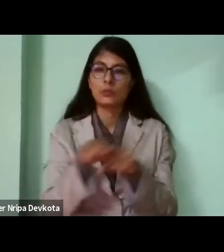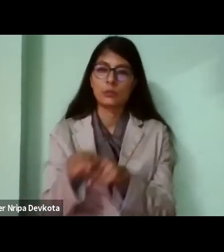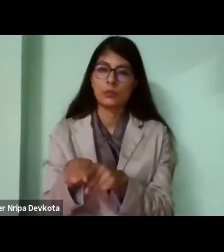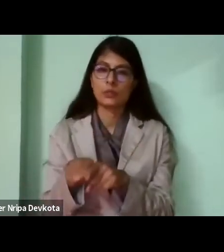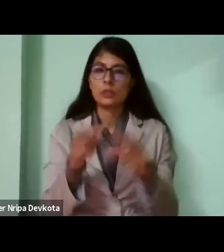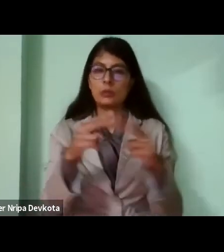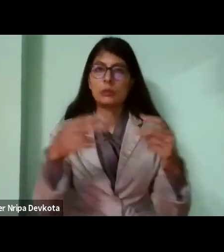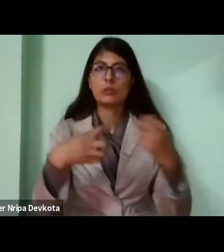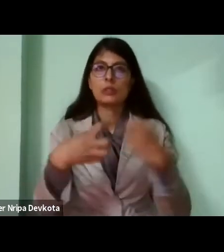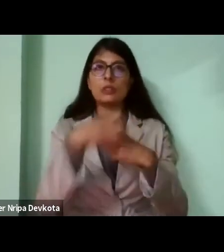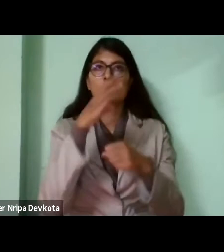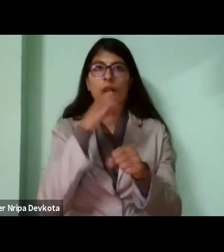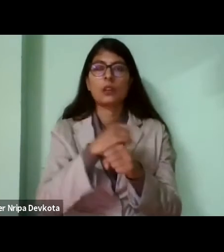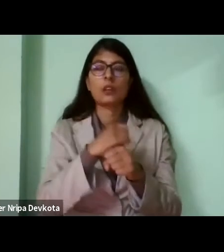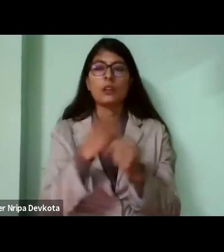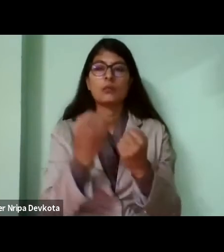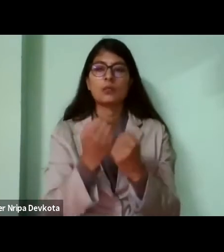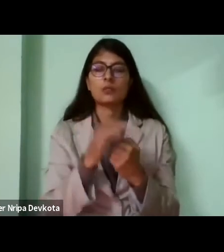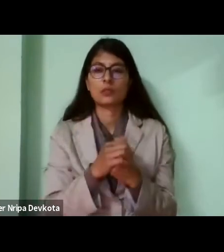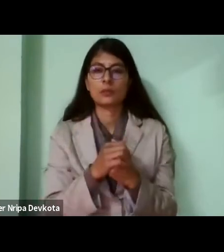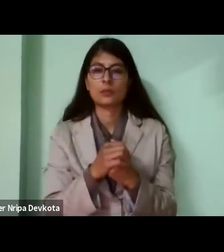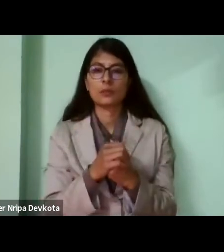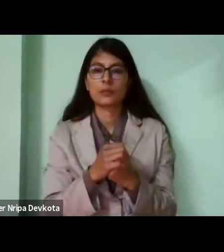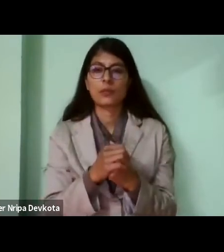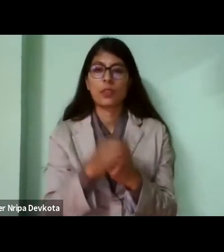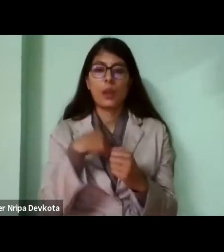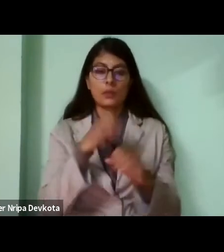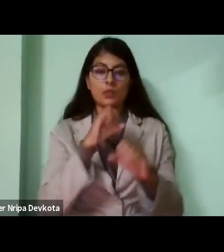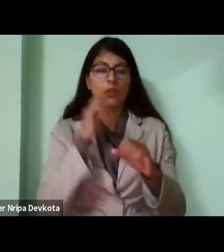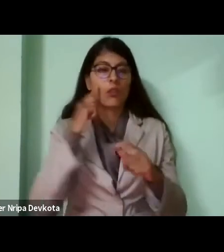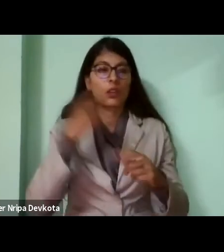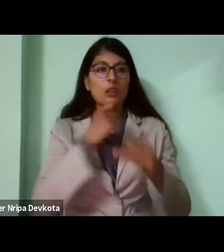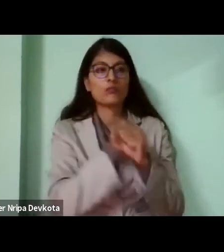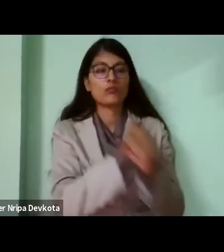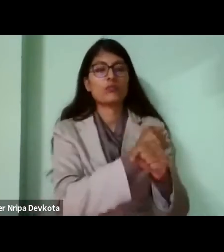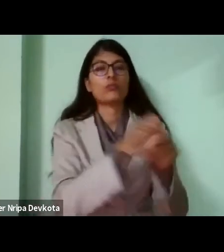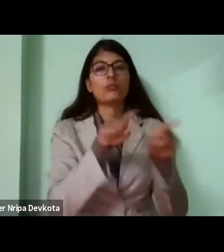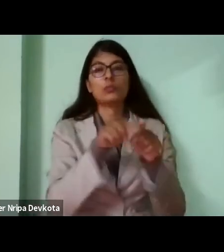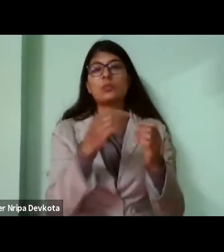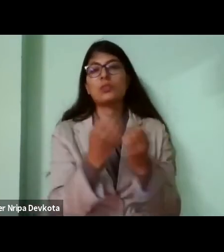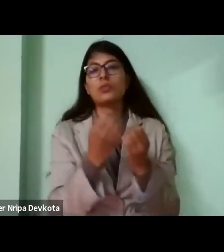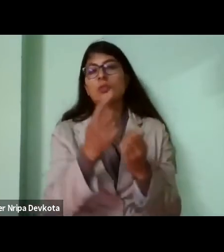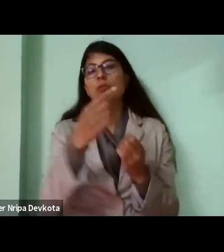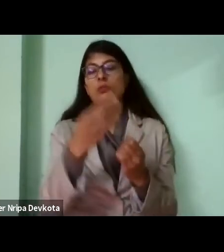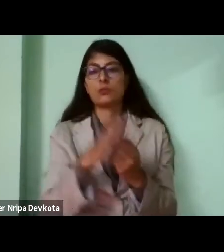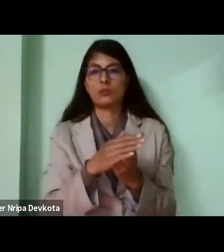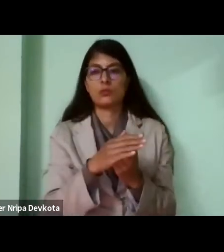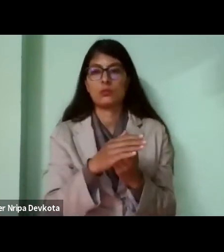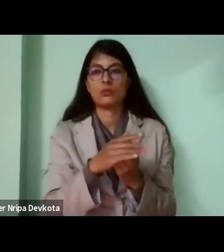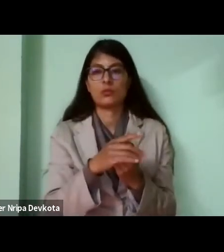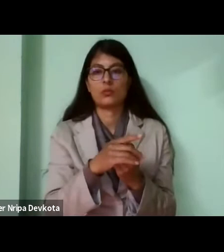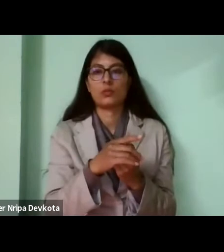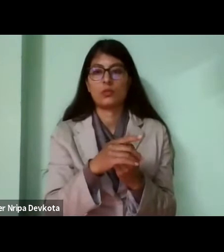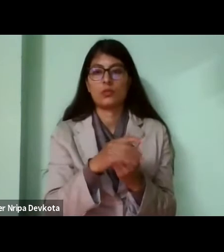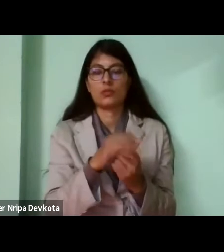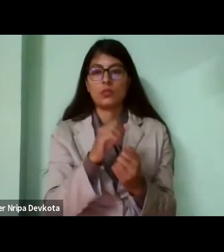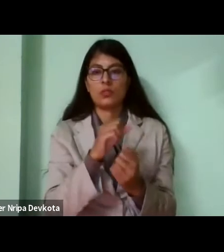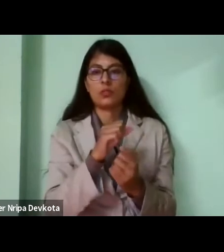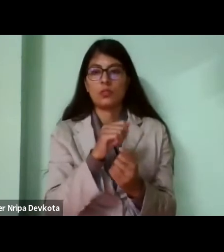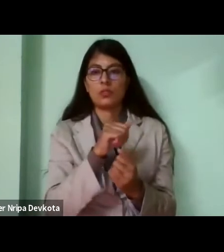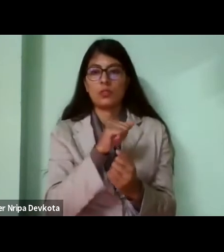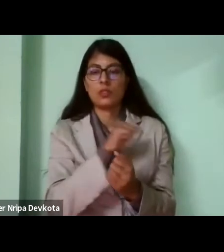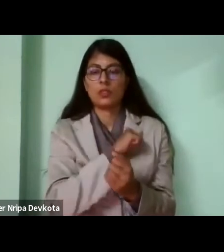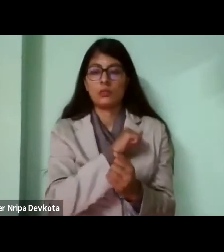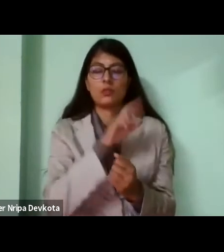different countries, how sometimes we get arrested just because of the conflicting words between sex work and